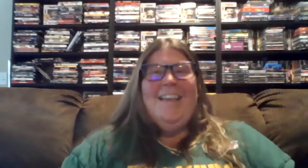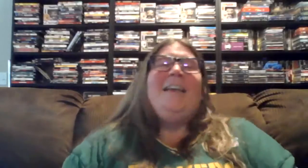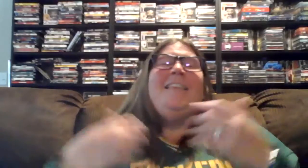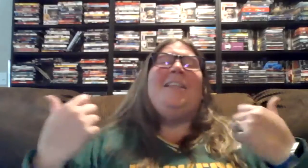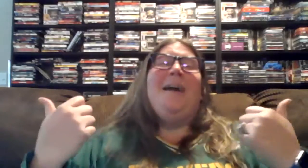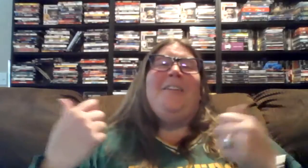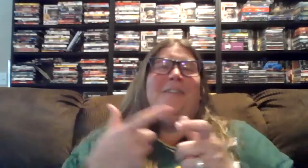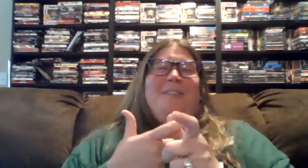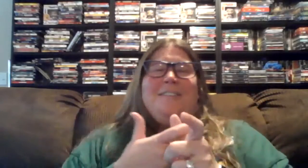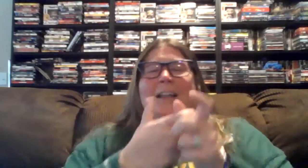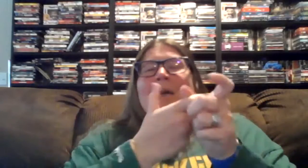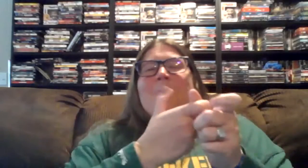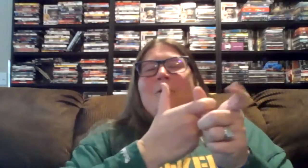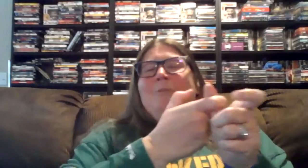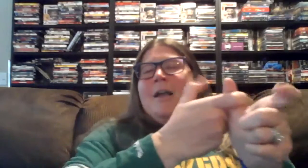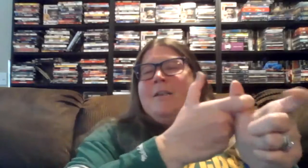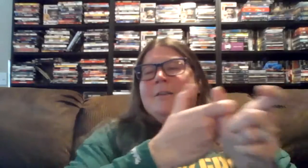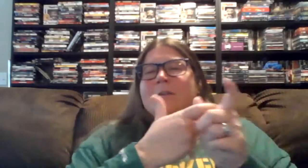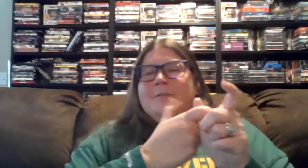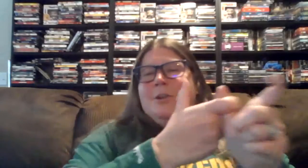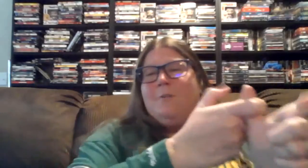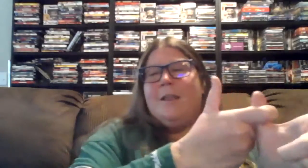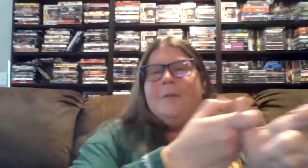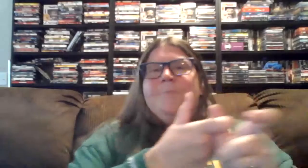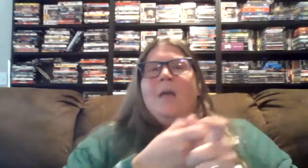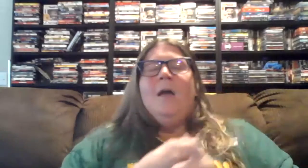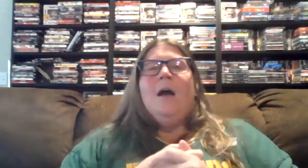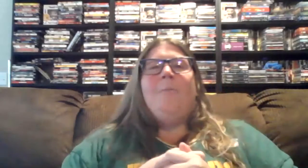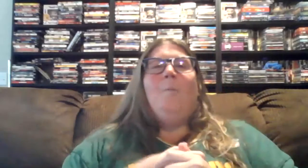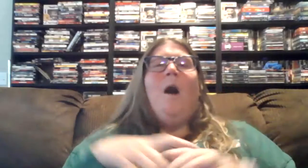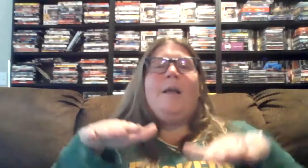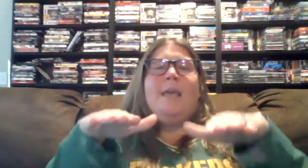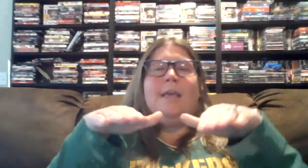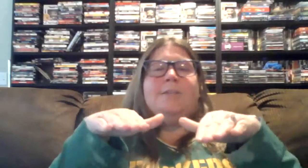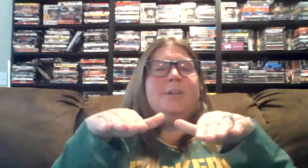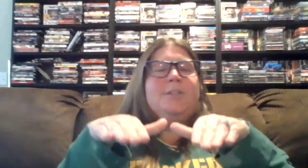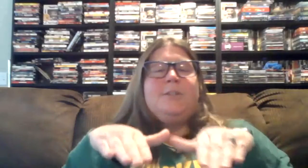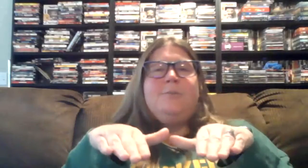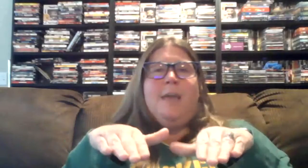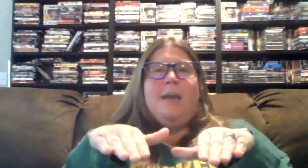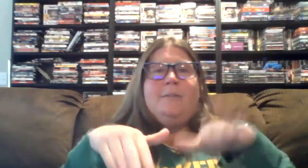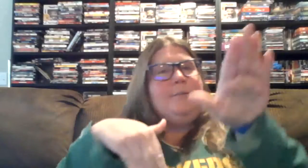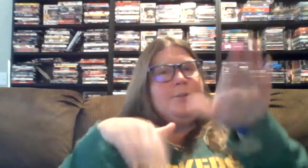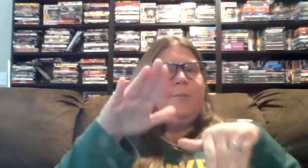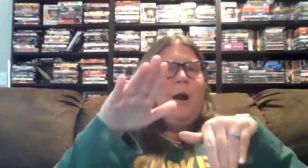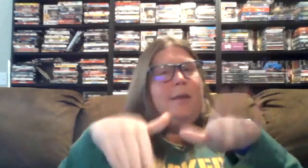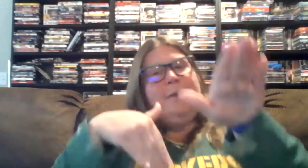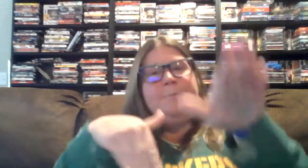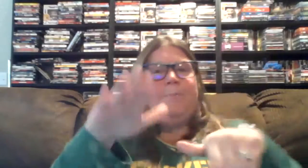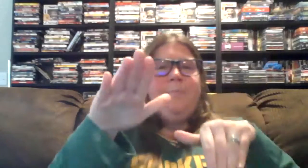Because that's my other favorite sign. But run, so you're running. Walking is just two hands. You're just walking.